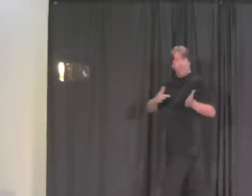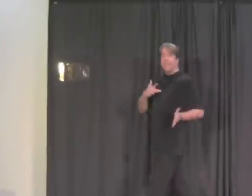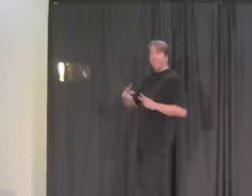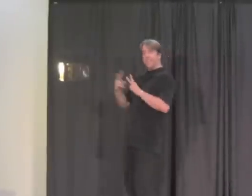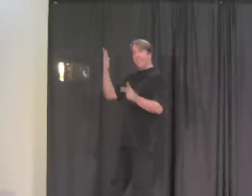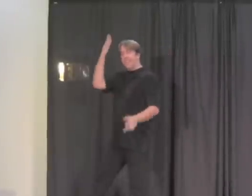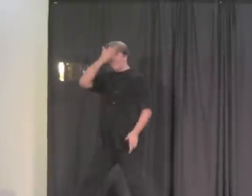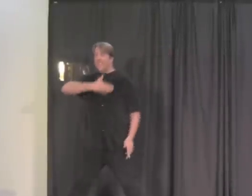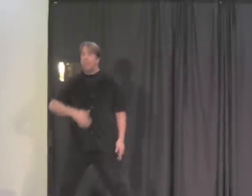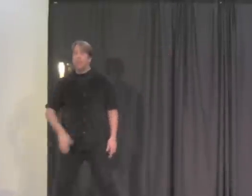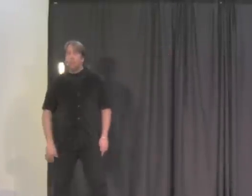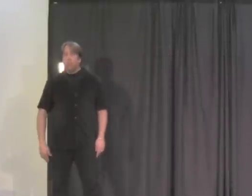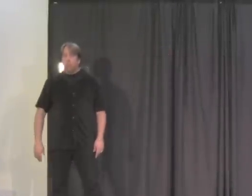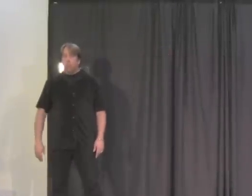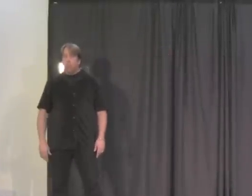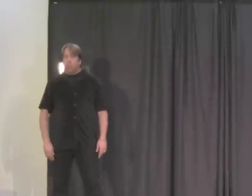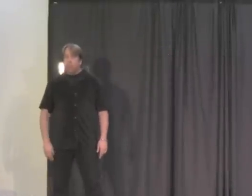Boys, on the other hand.